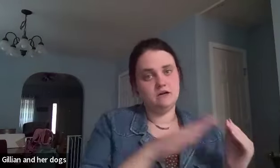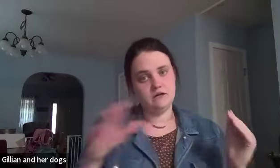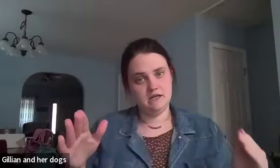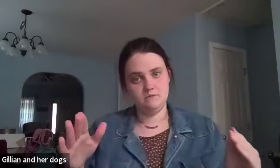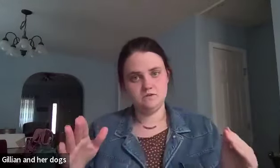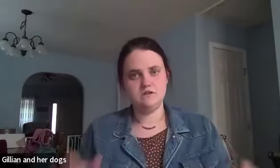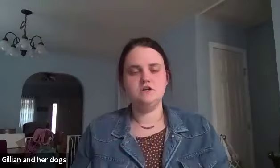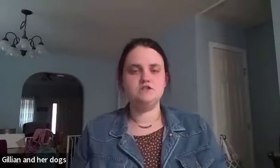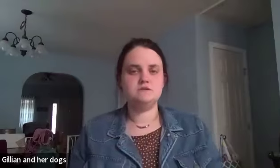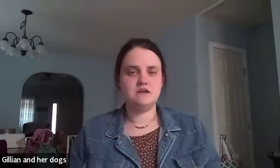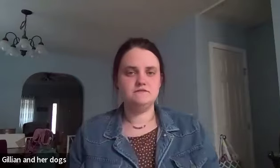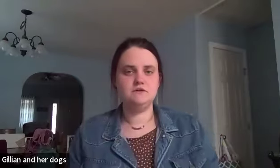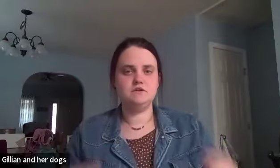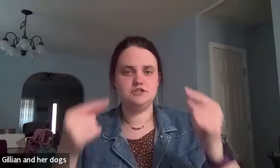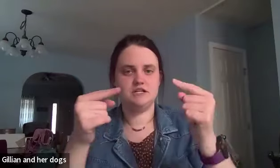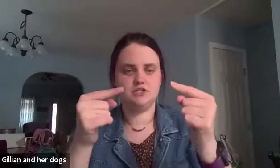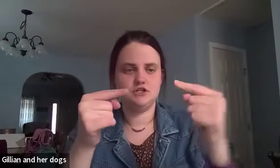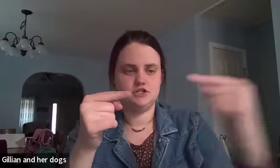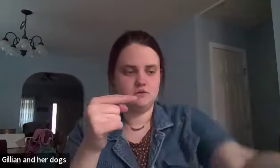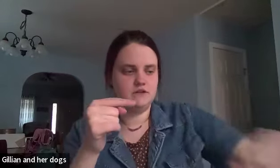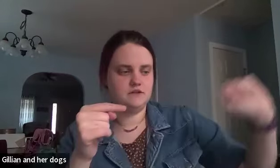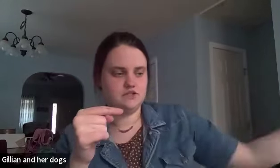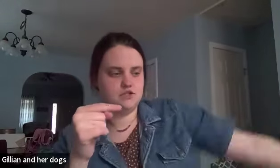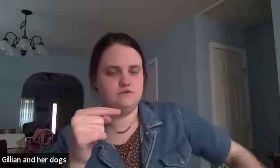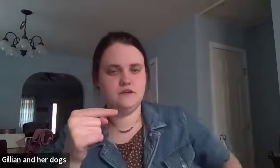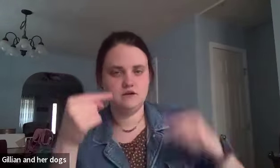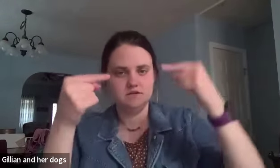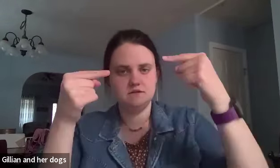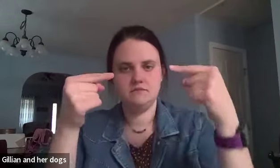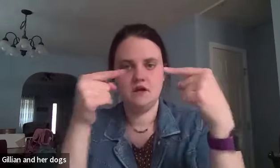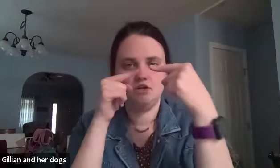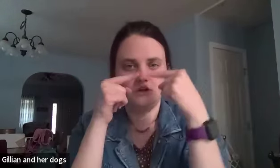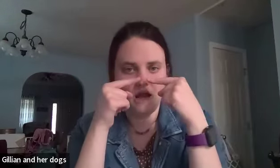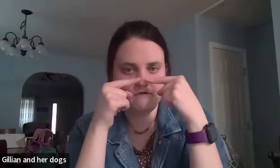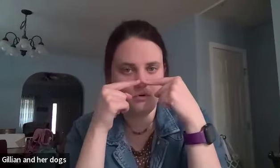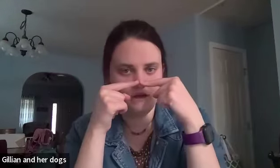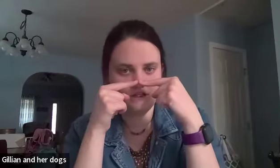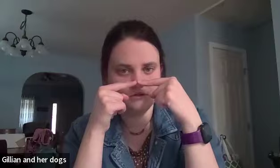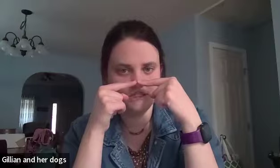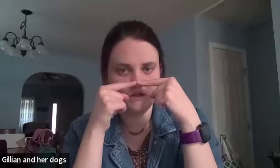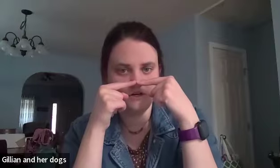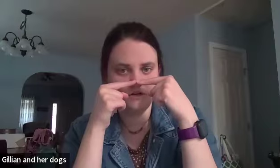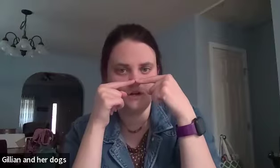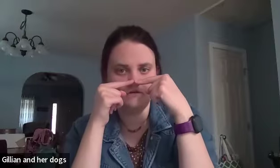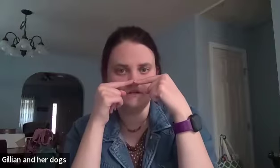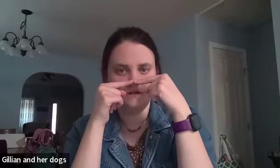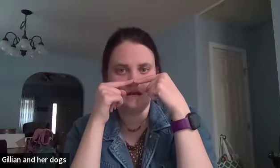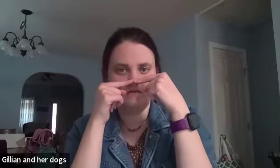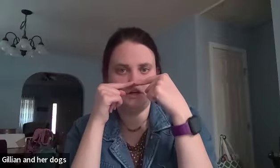our animals. So the sign for allergic is you're going to start with two fingers. You're going to have them pointing towards each other near your nose, and then you